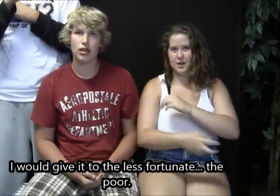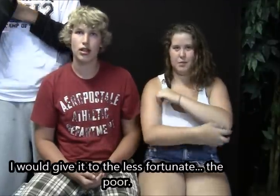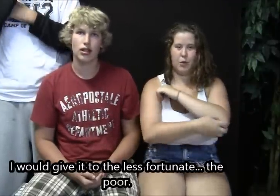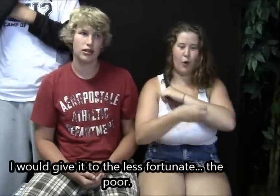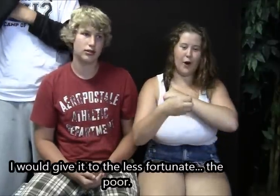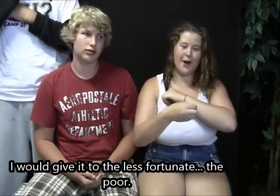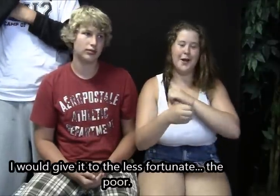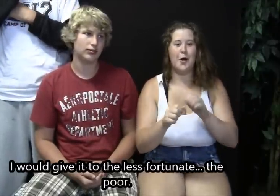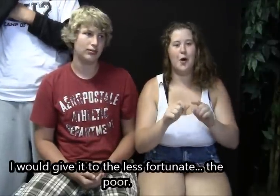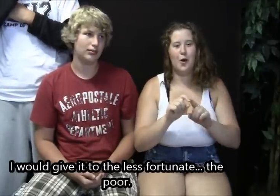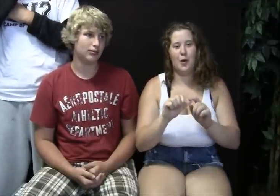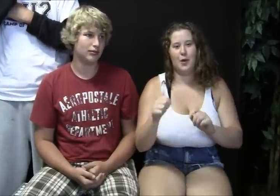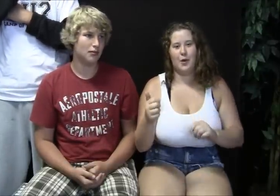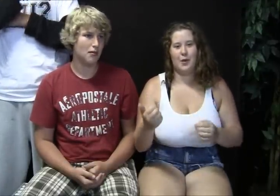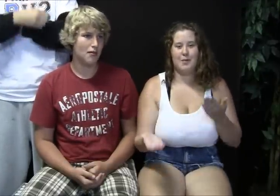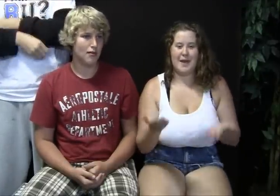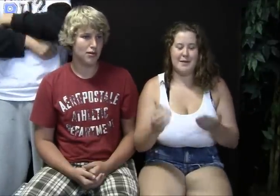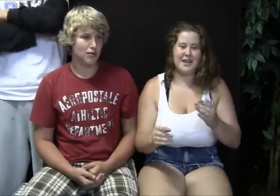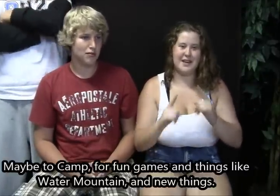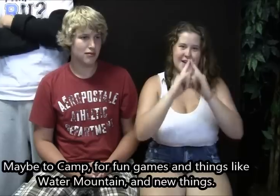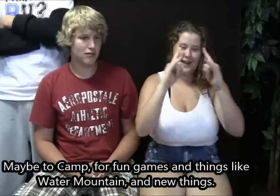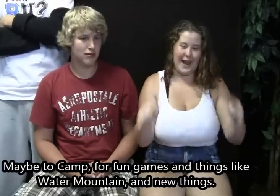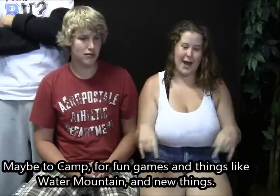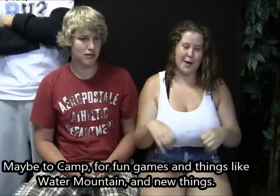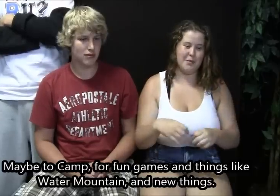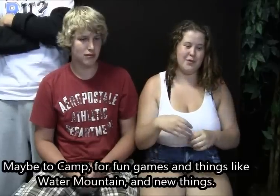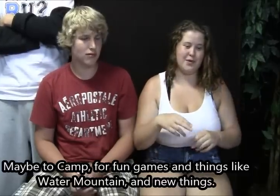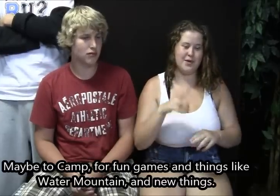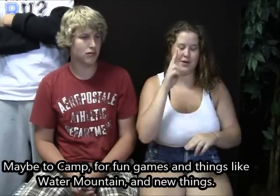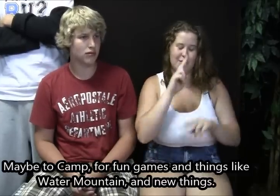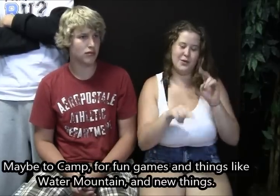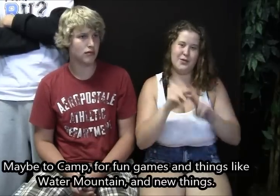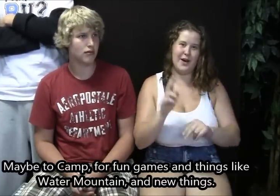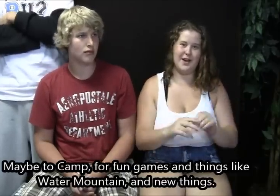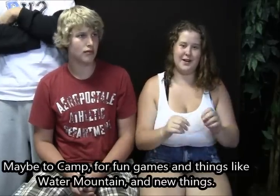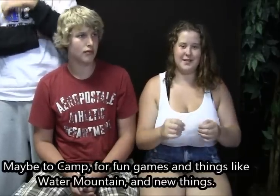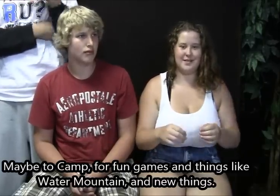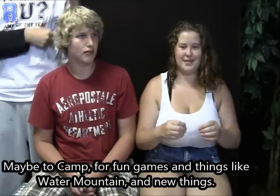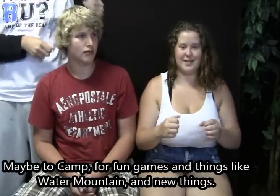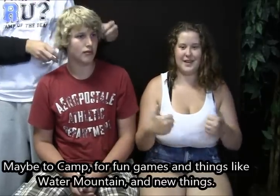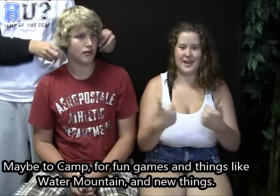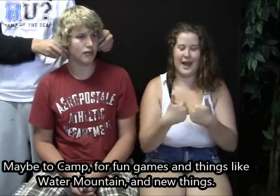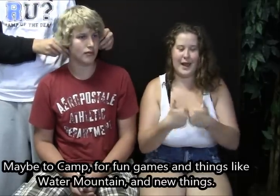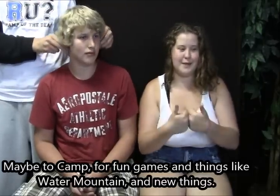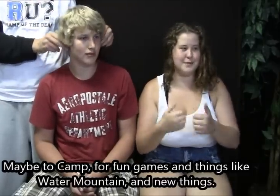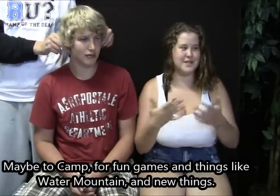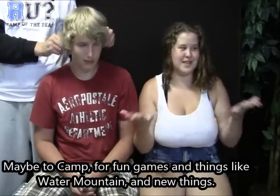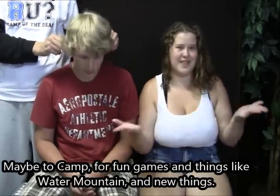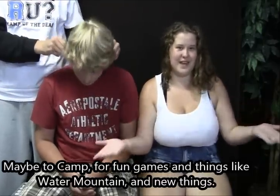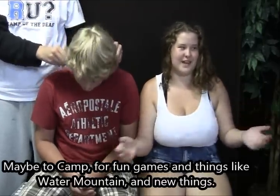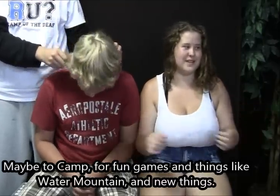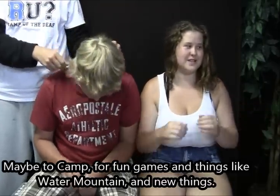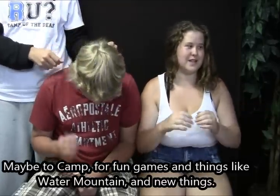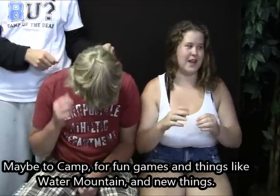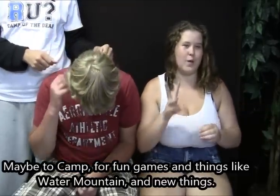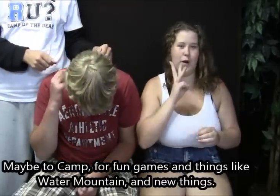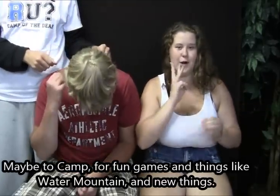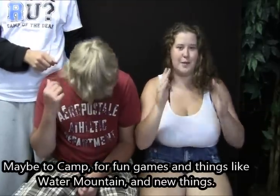What's that? Four. Maybe camp, new fun, games, things like water